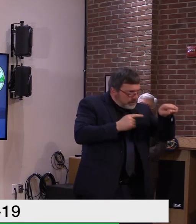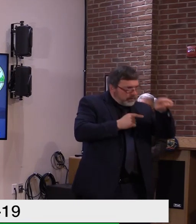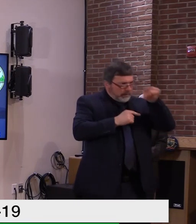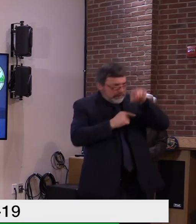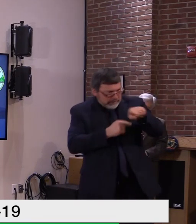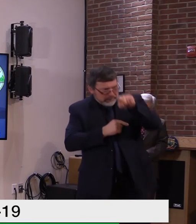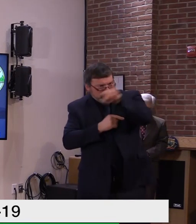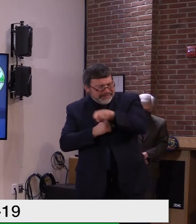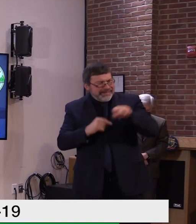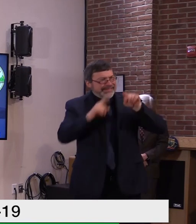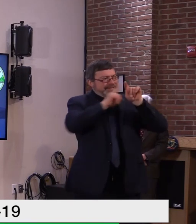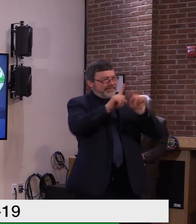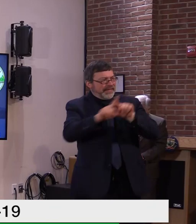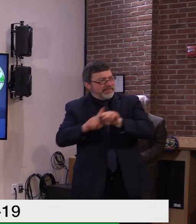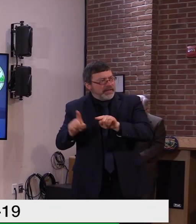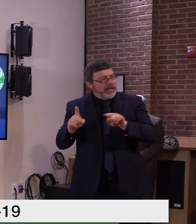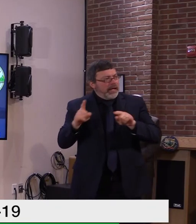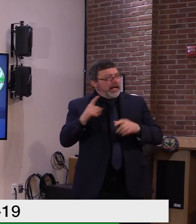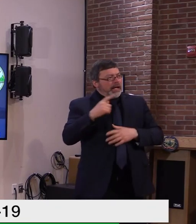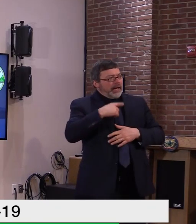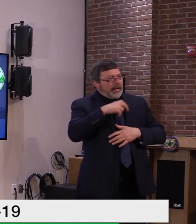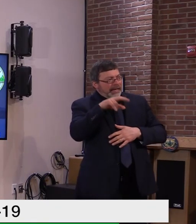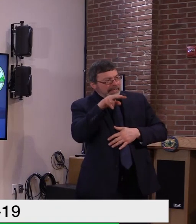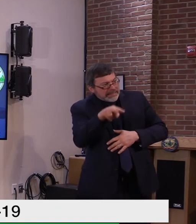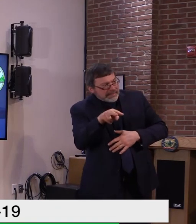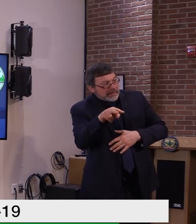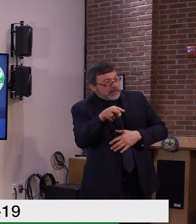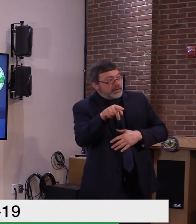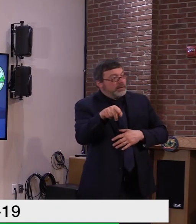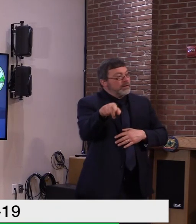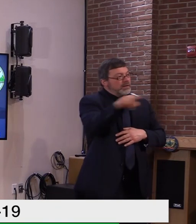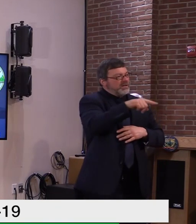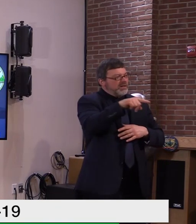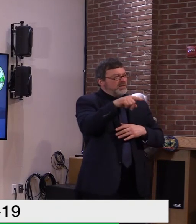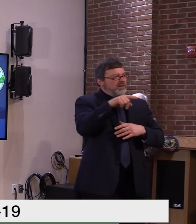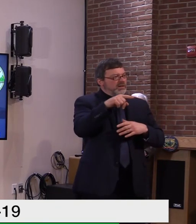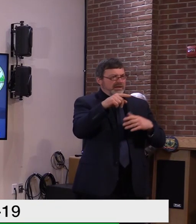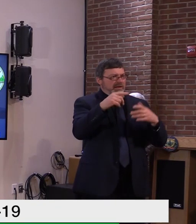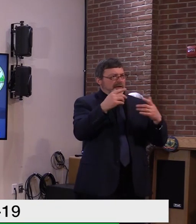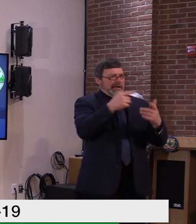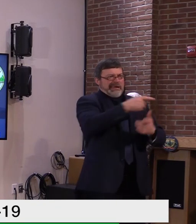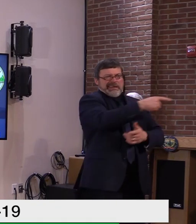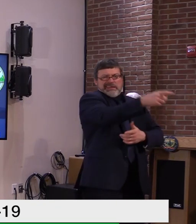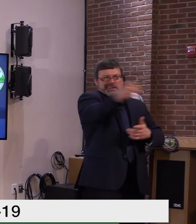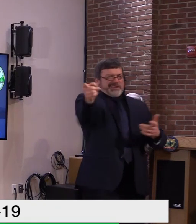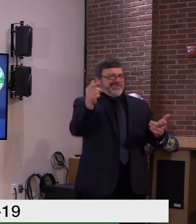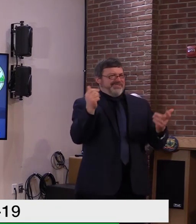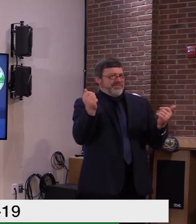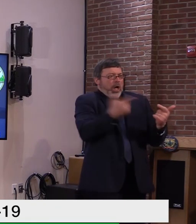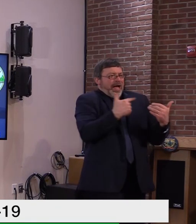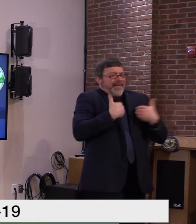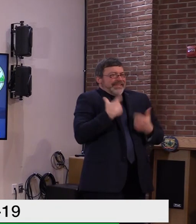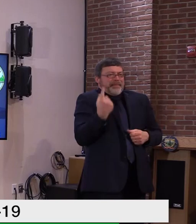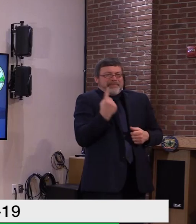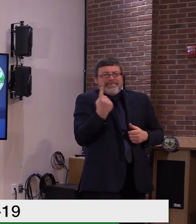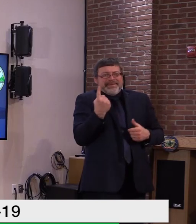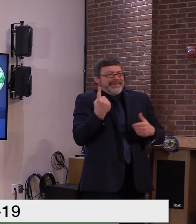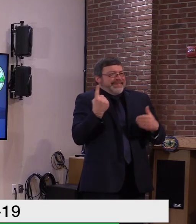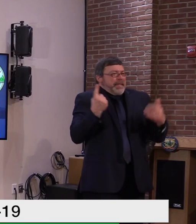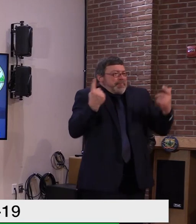eligible to get the vaccine first versus having them more stringent. We don't want to make cavalier